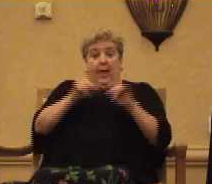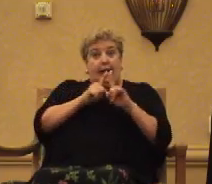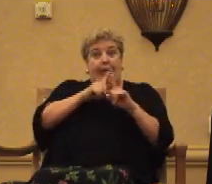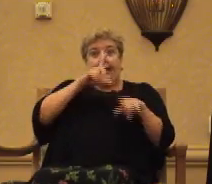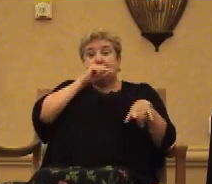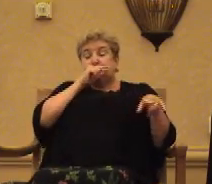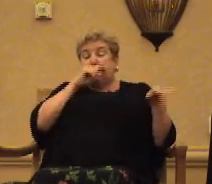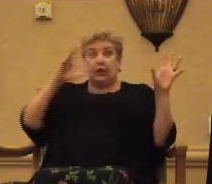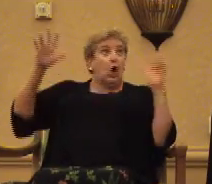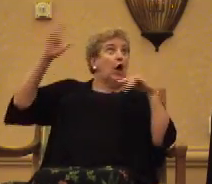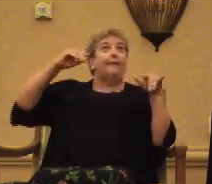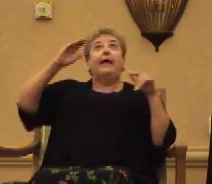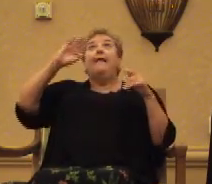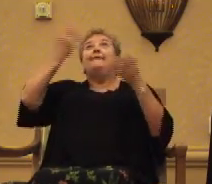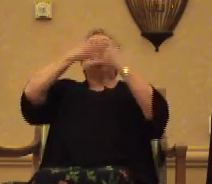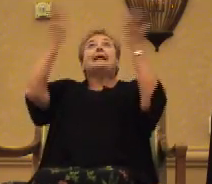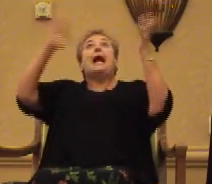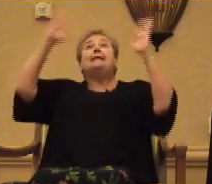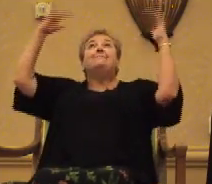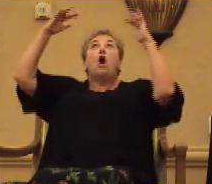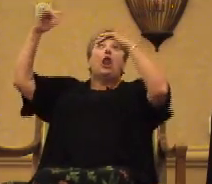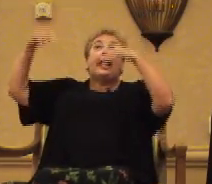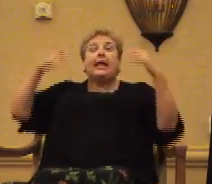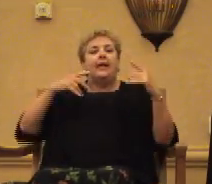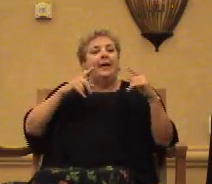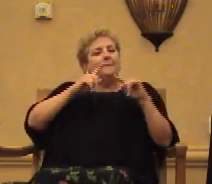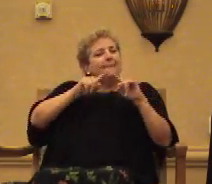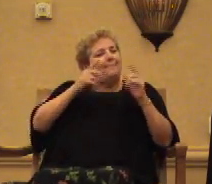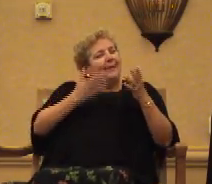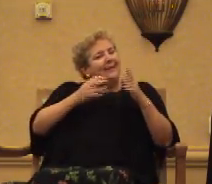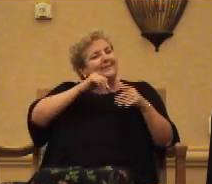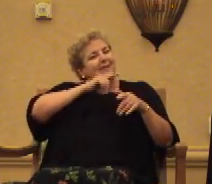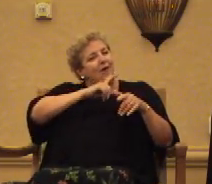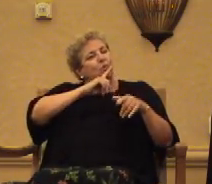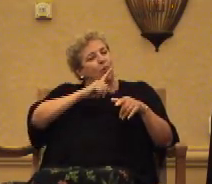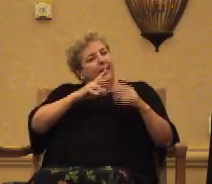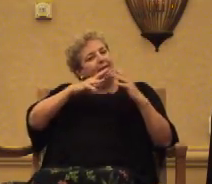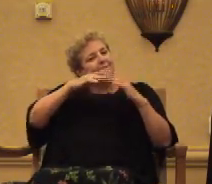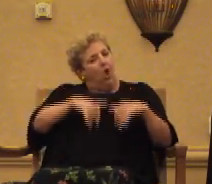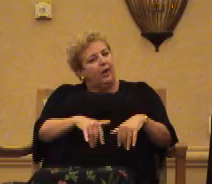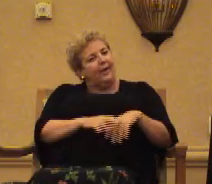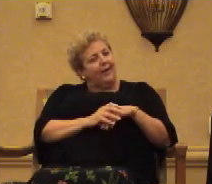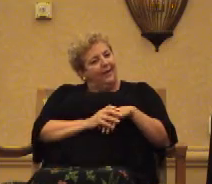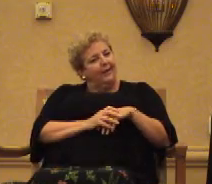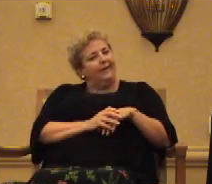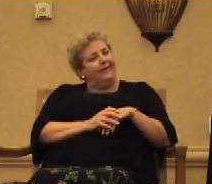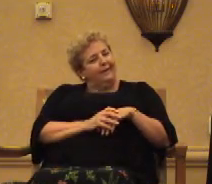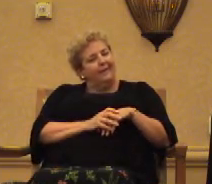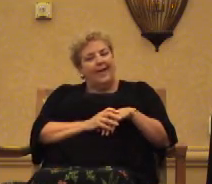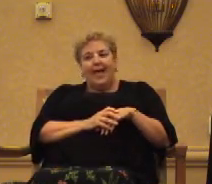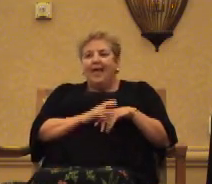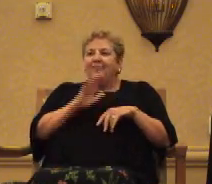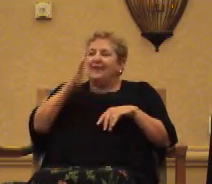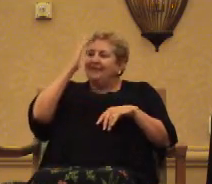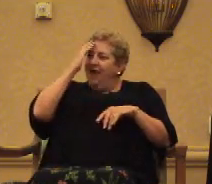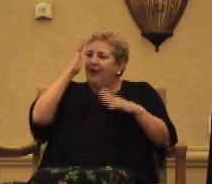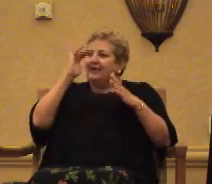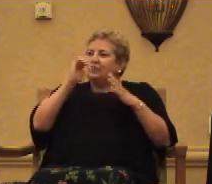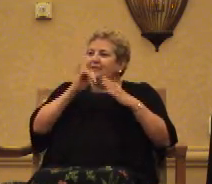going, the sky is falling, and maybe it's not really falling. And the knowledge that my perception is